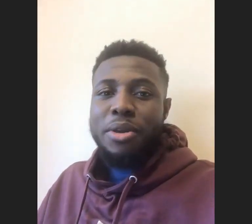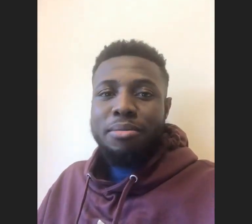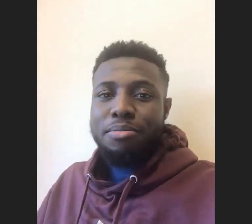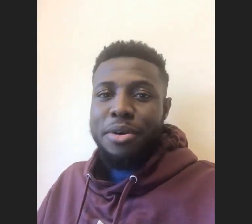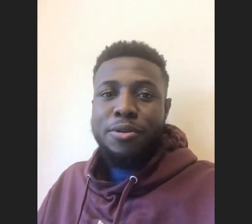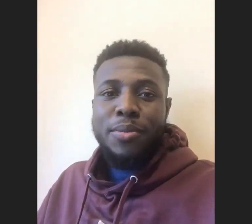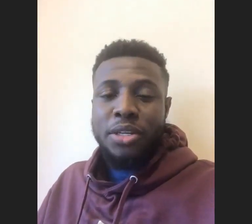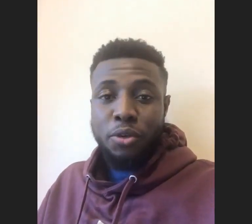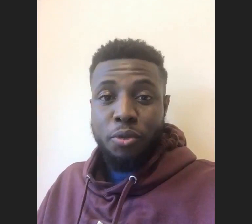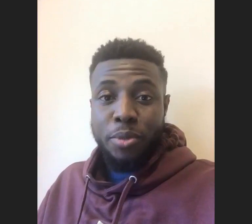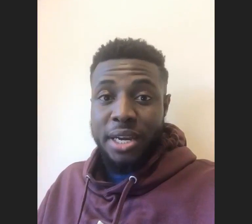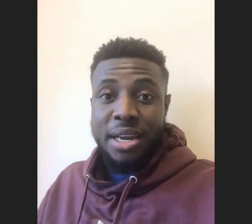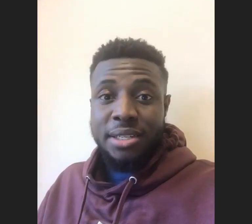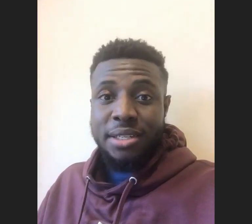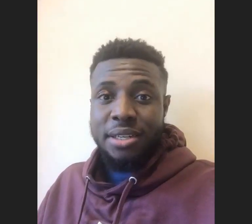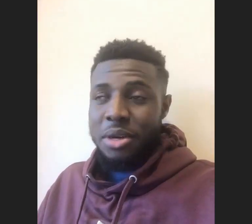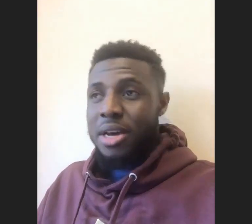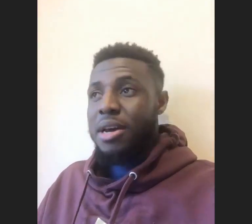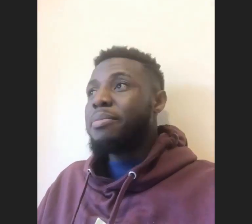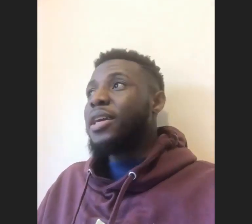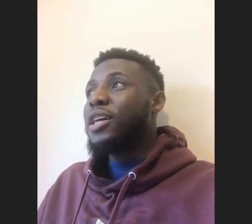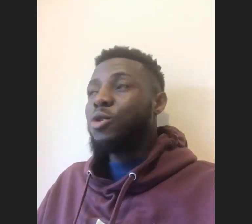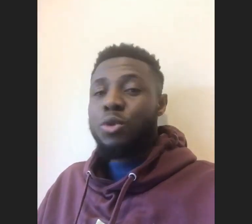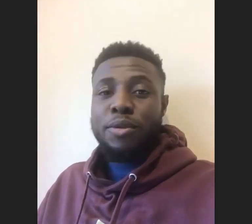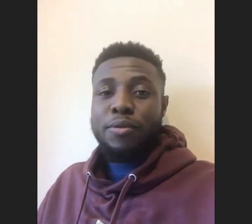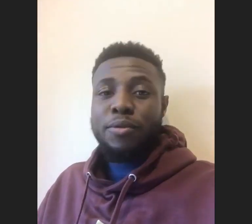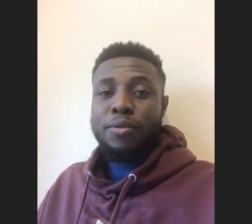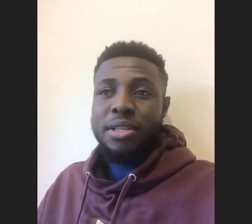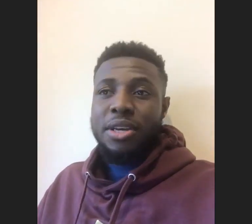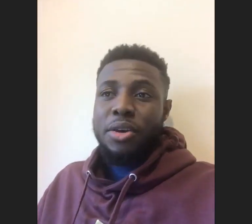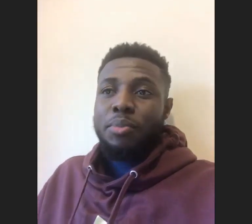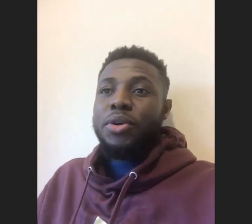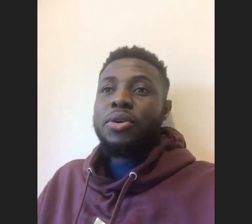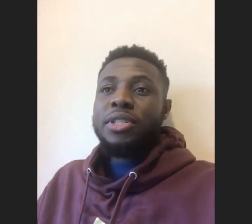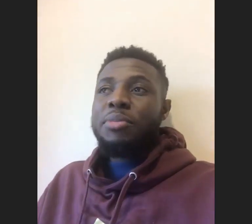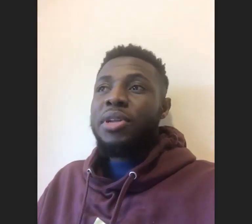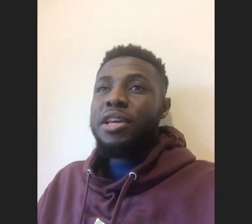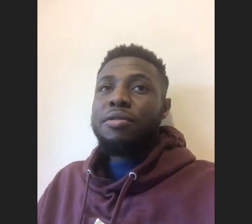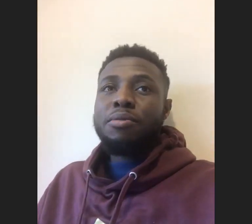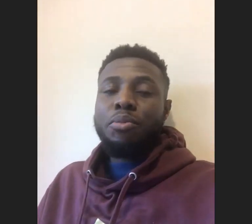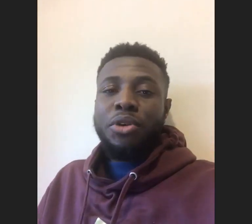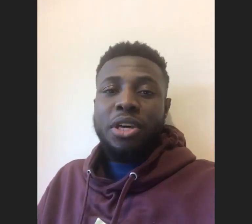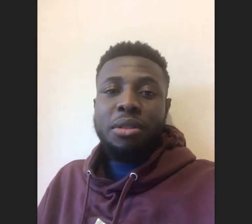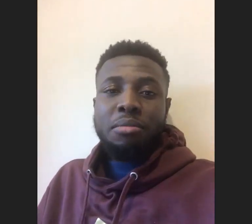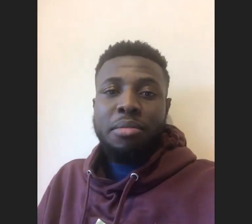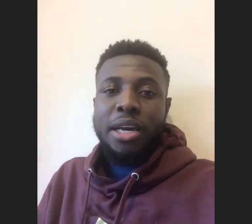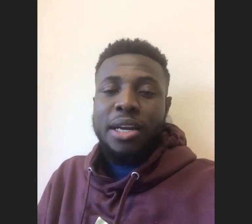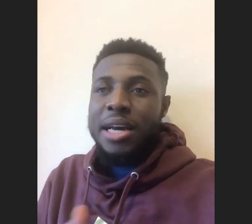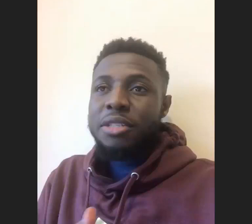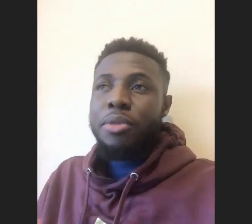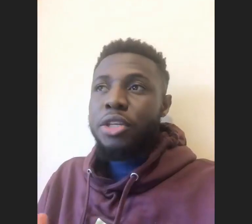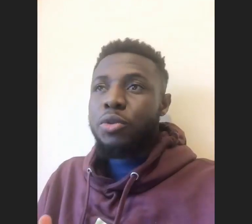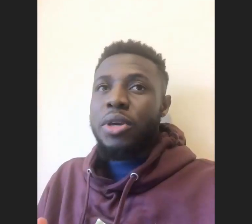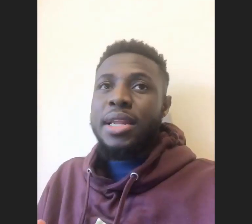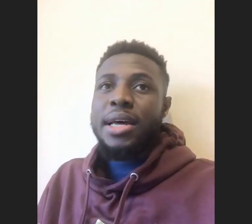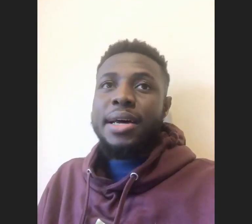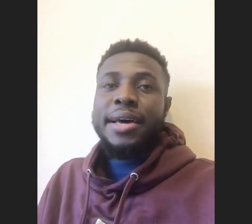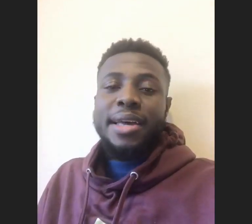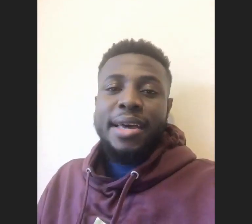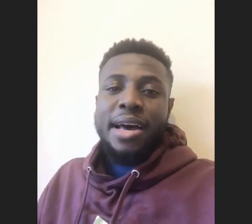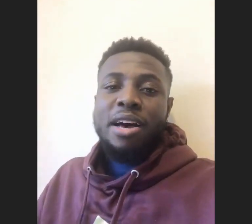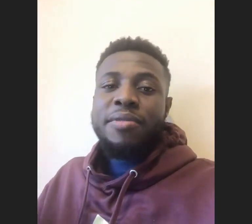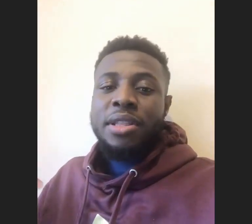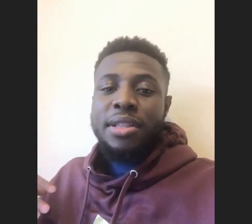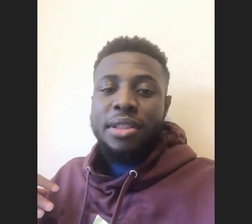it helped performance of my class. And my class was one of the best because I believe bringing my classmates